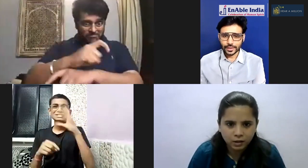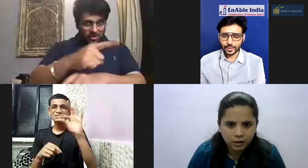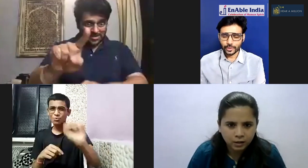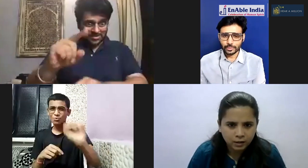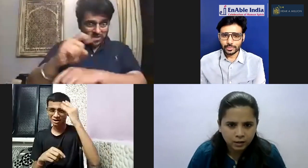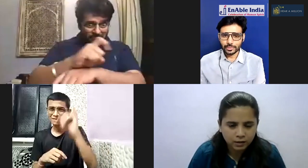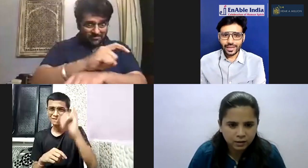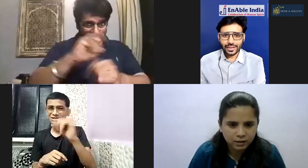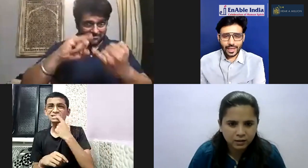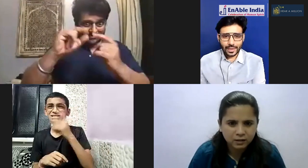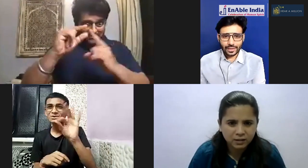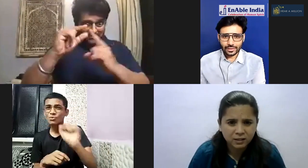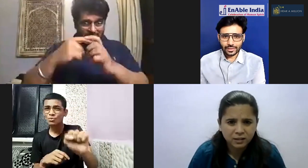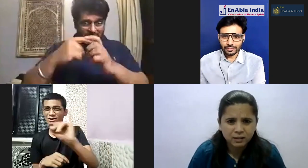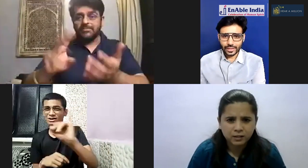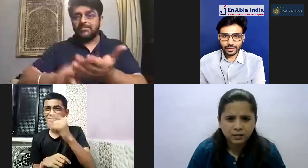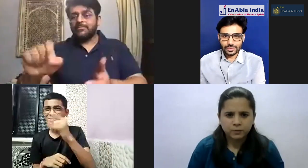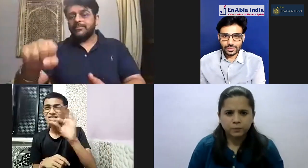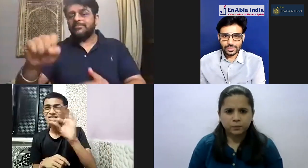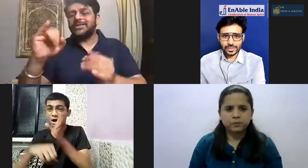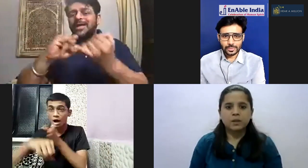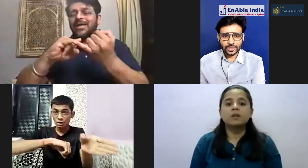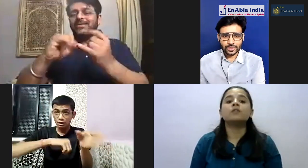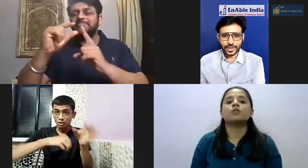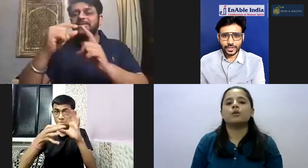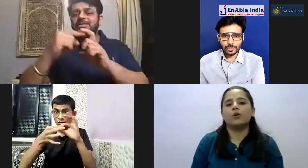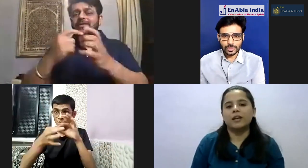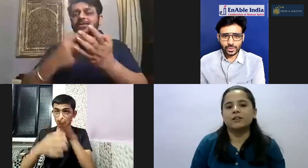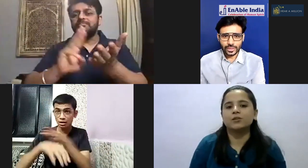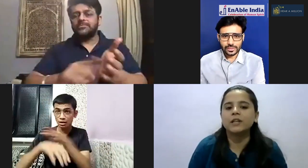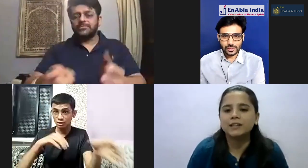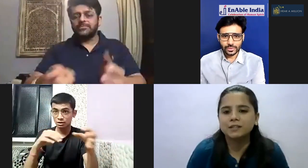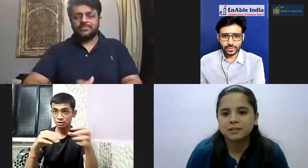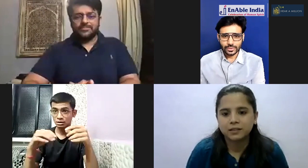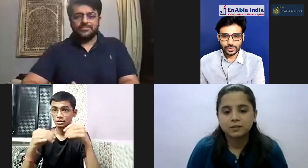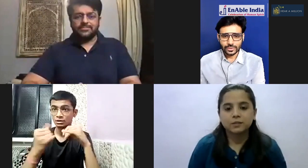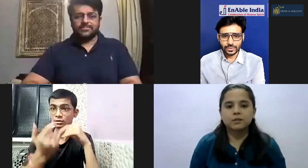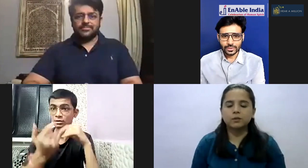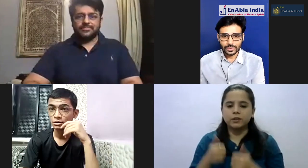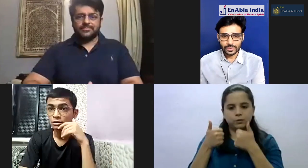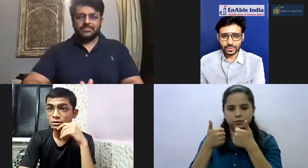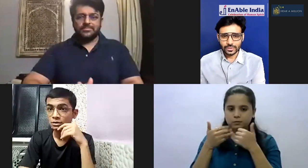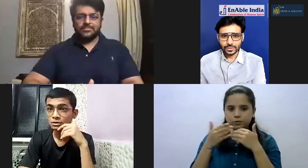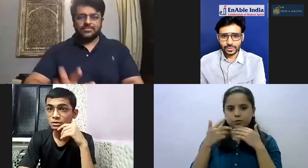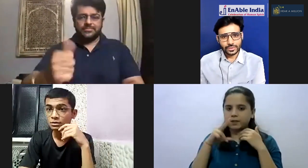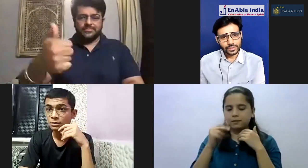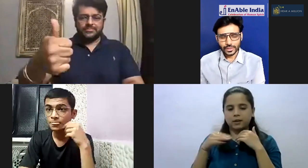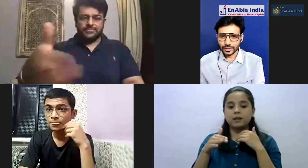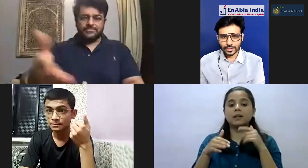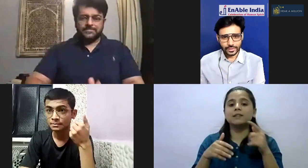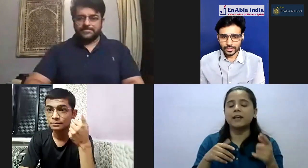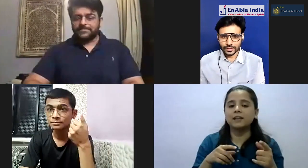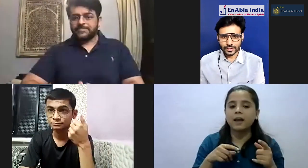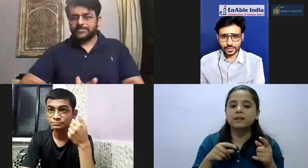yeah. No problem. Am I like, is the speed all right? You want me to go a So little slow? no, you're saying